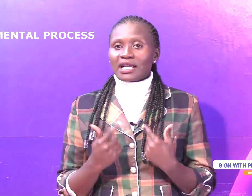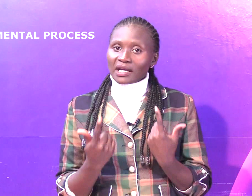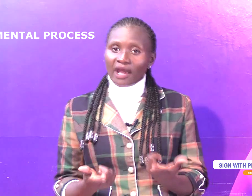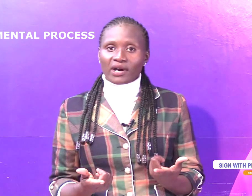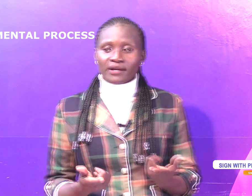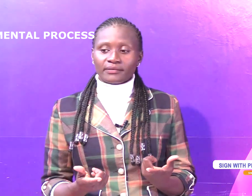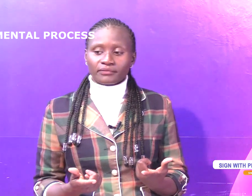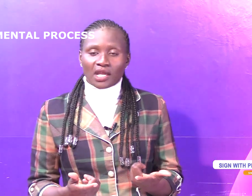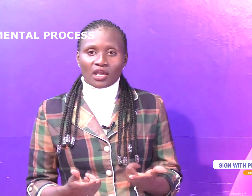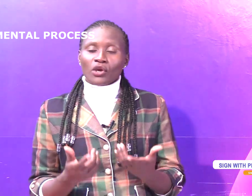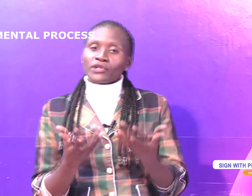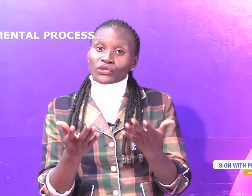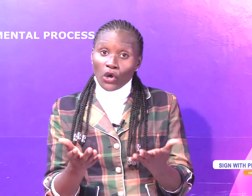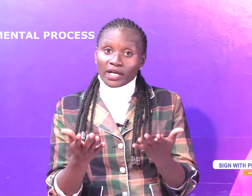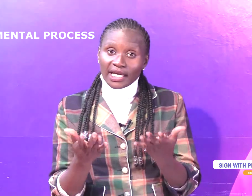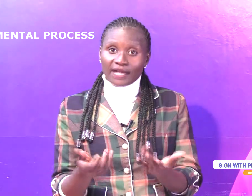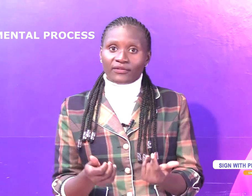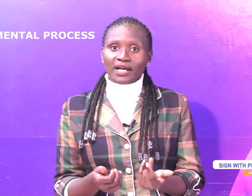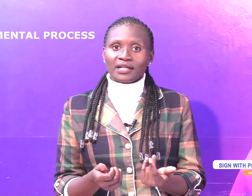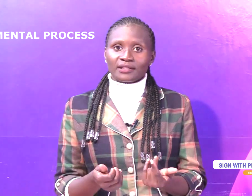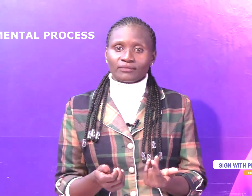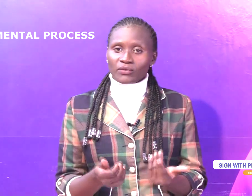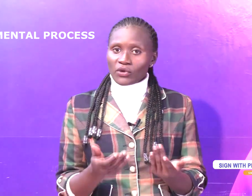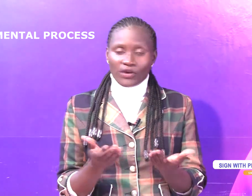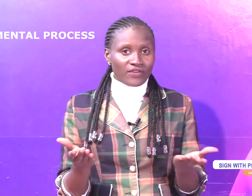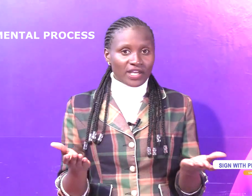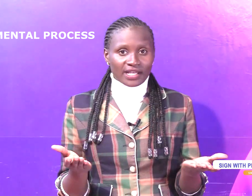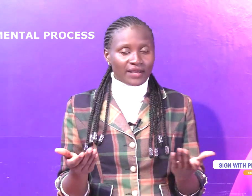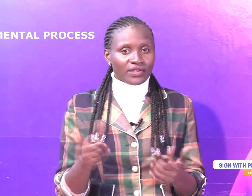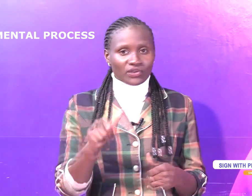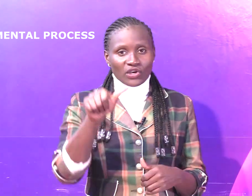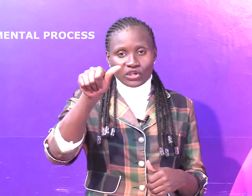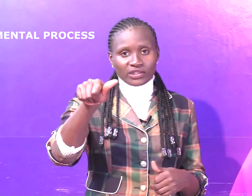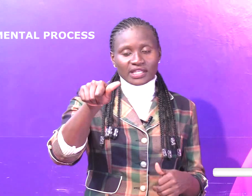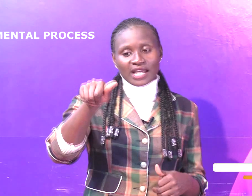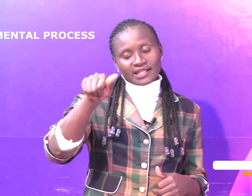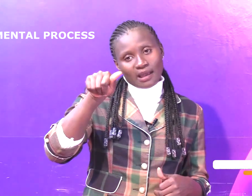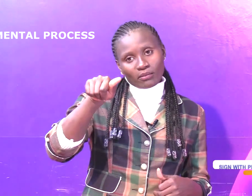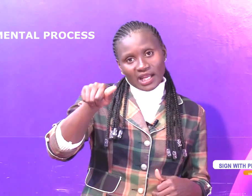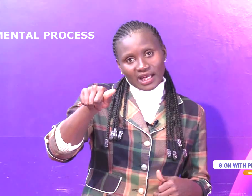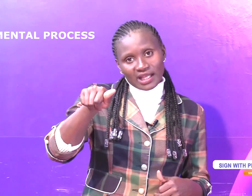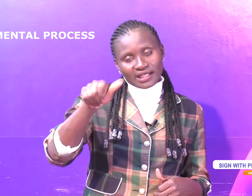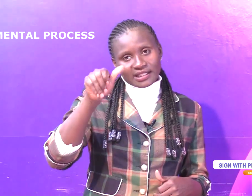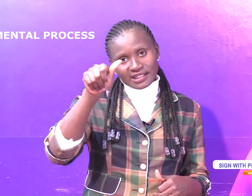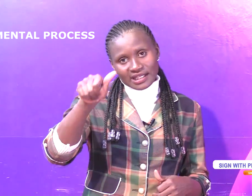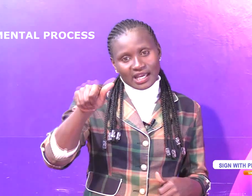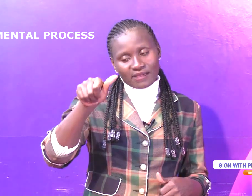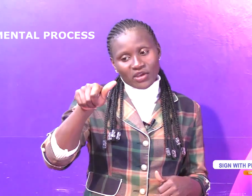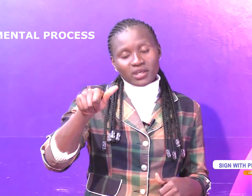clever. You're so clever, you're very clever. So using a thumbnail, this letter A maybe, but